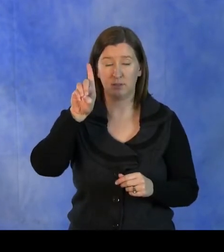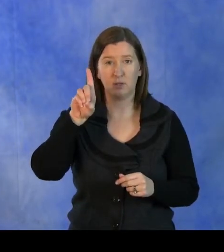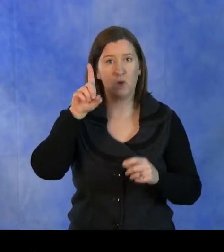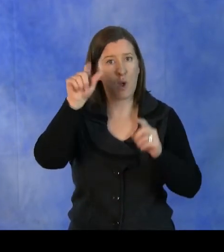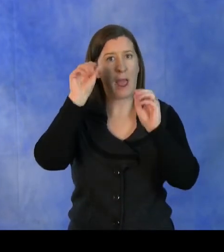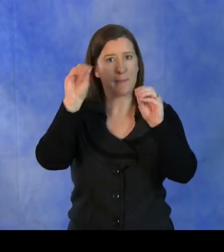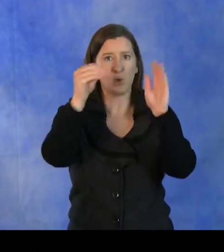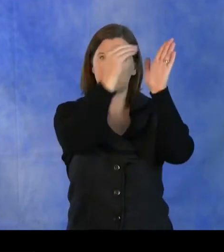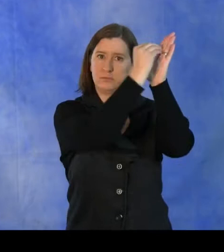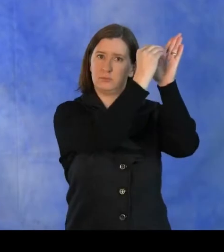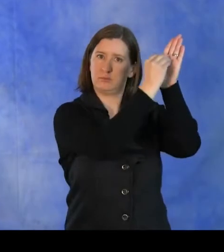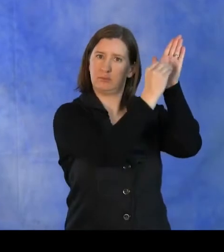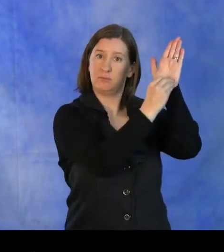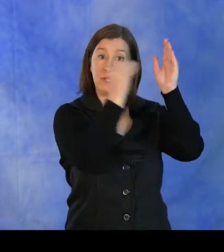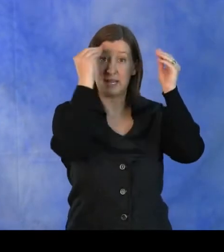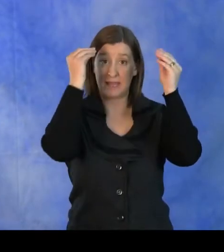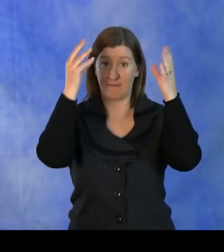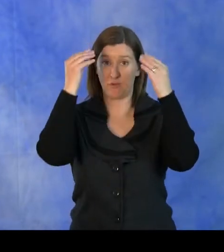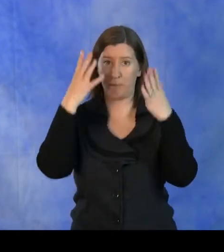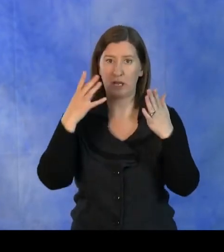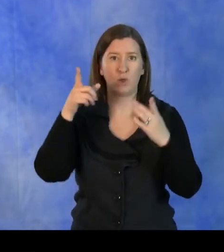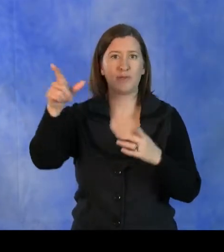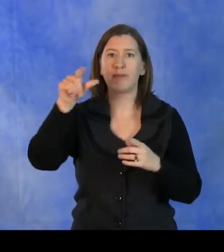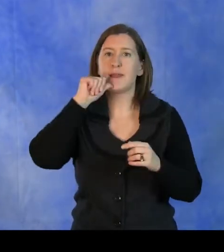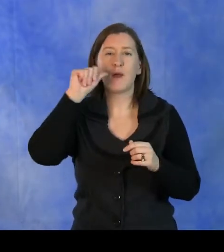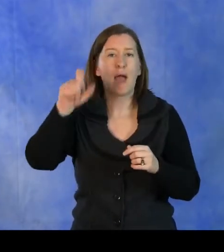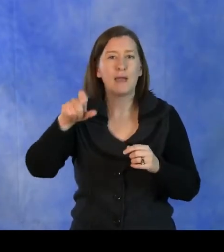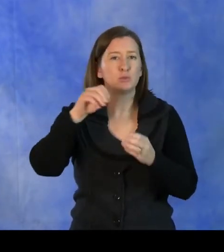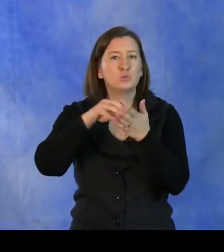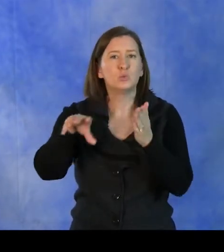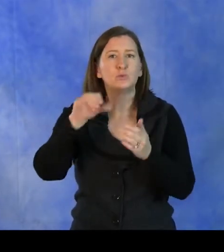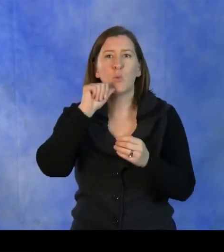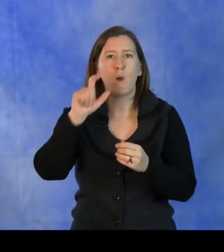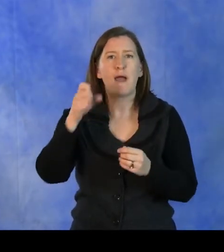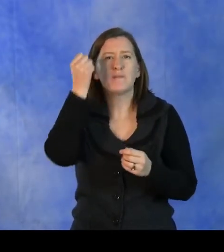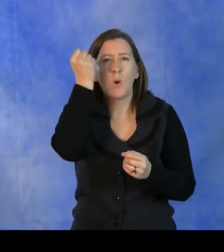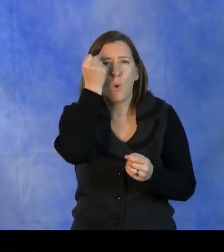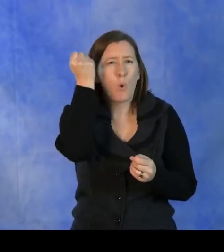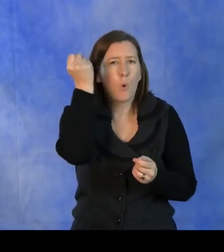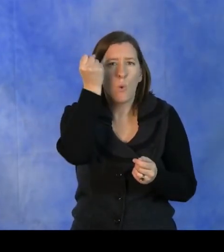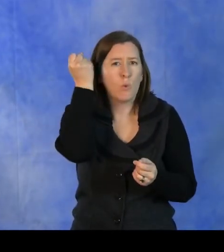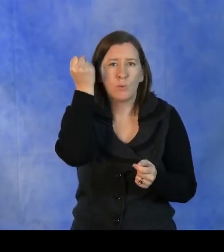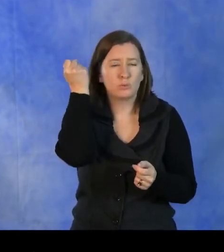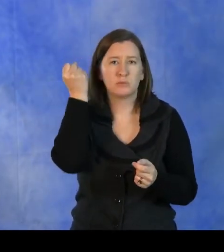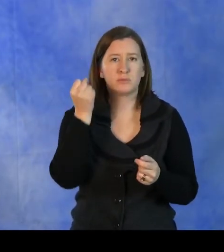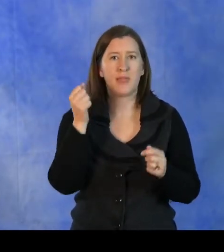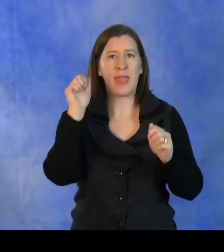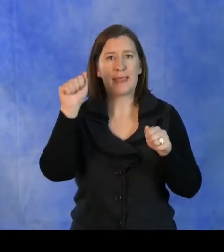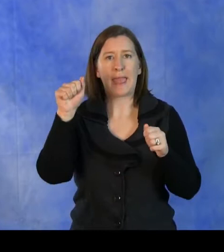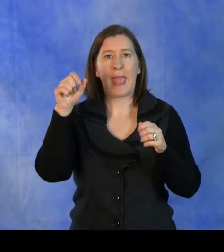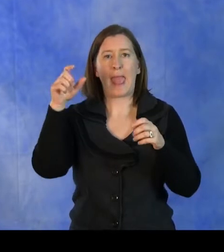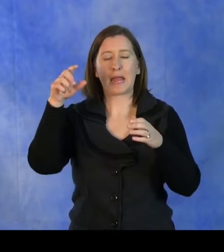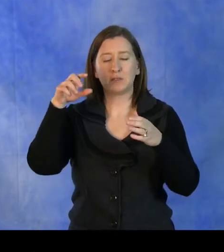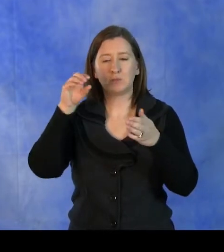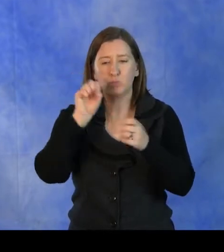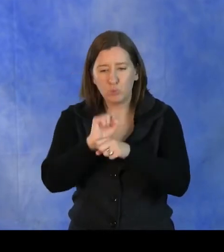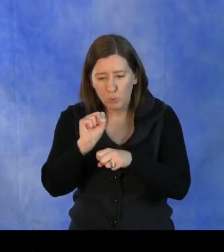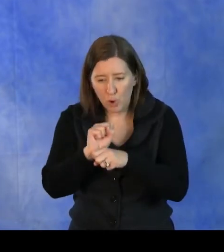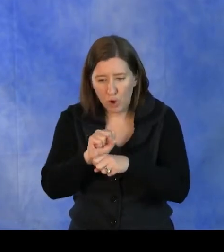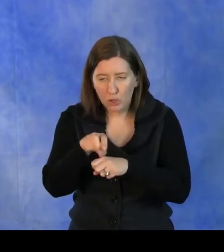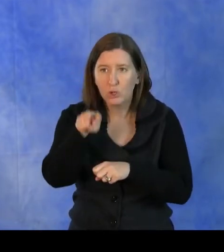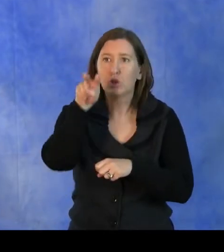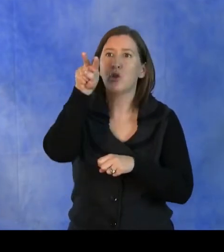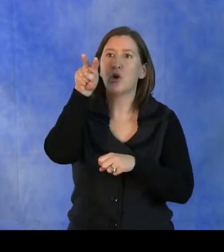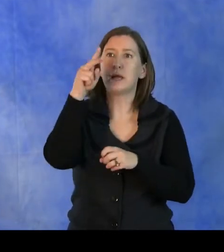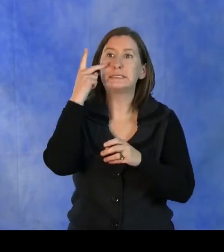you have a visual aid, you can put that down with the information. So the students don't have to hold so much